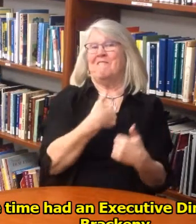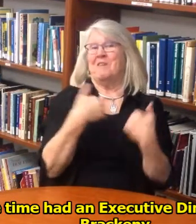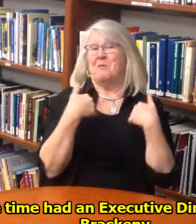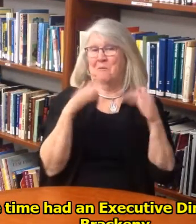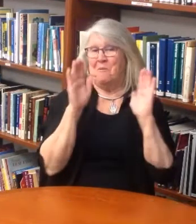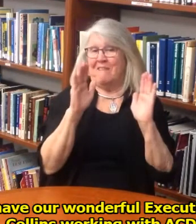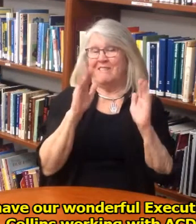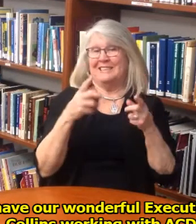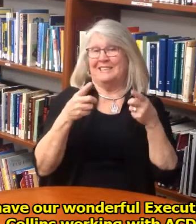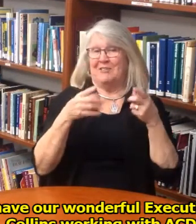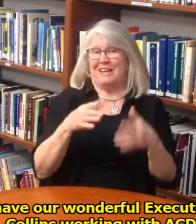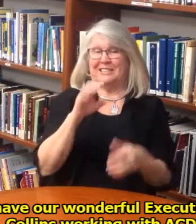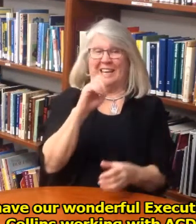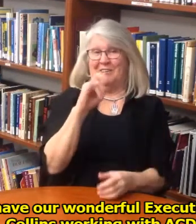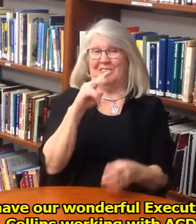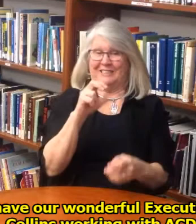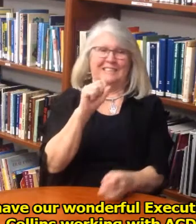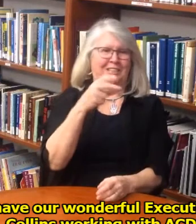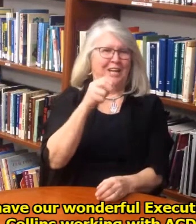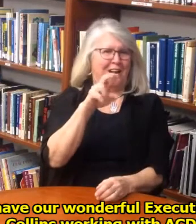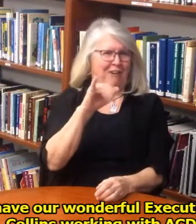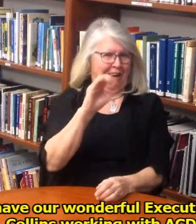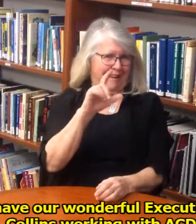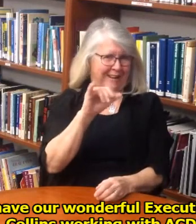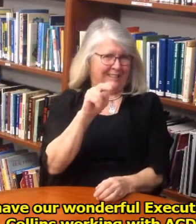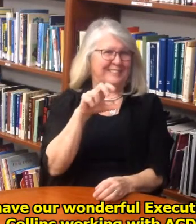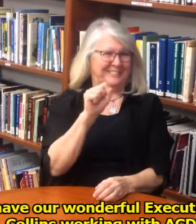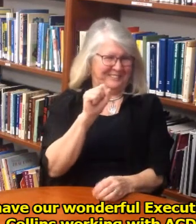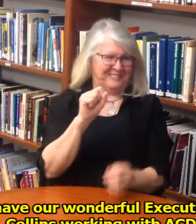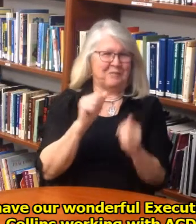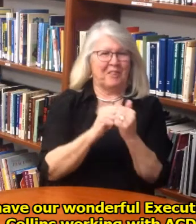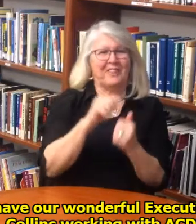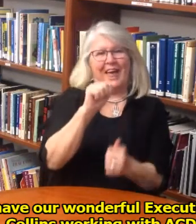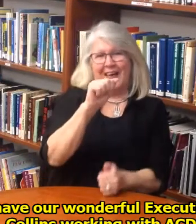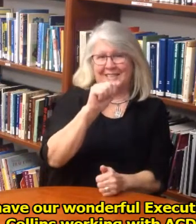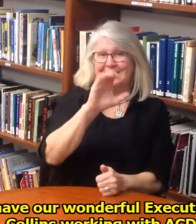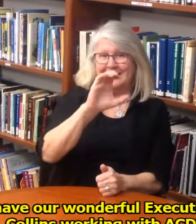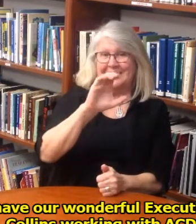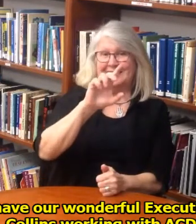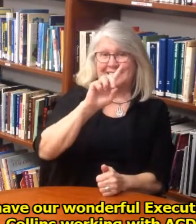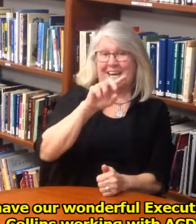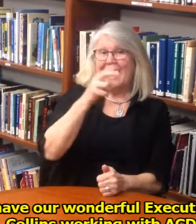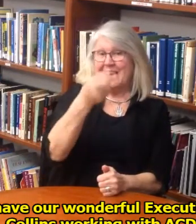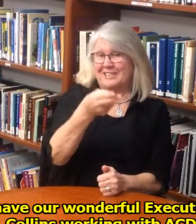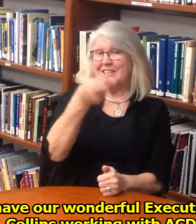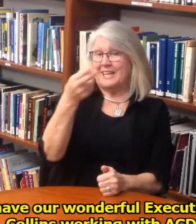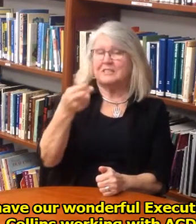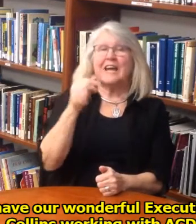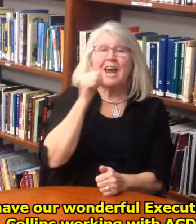Brackney. And now we have our wonderful executive director, Sherry Collins, working with ACDHH.